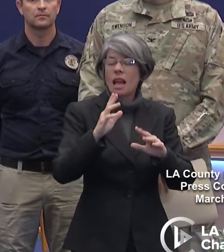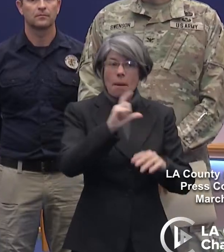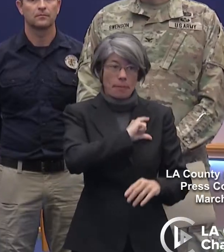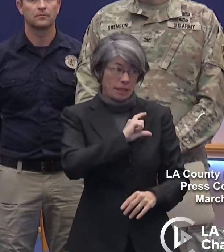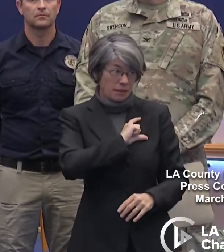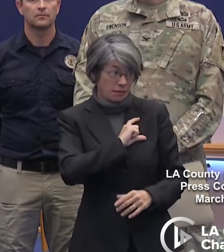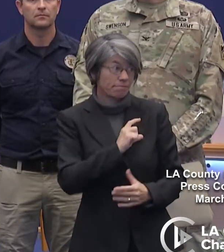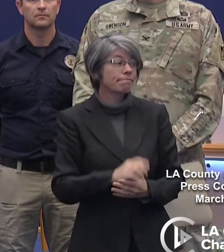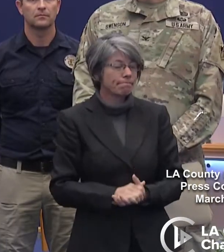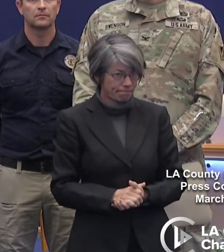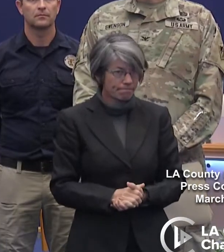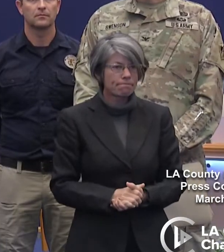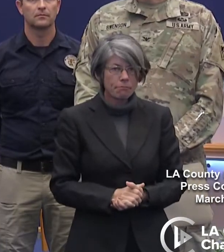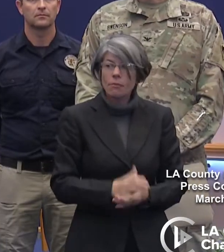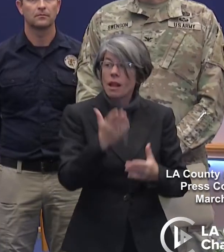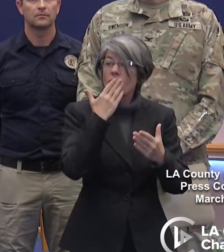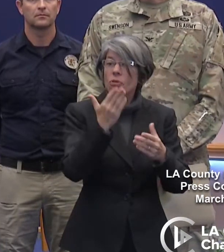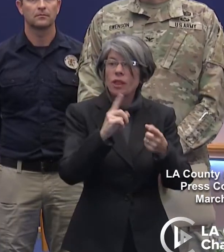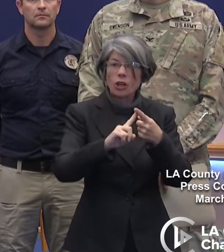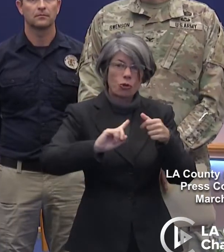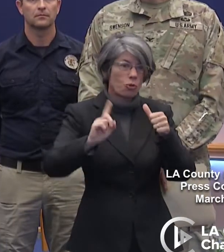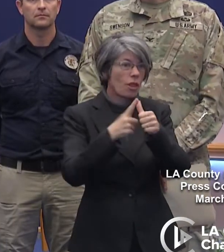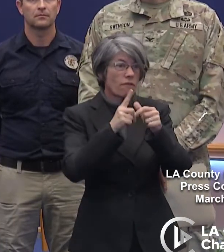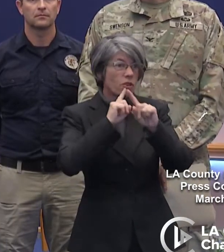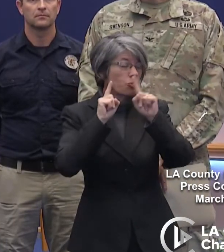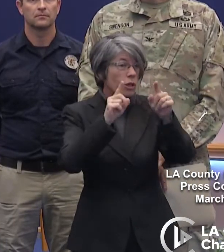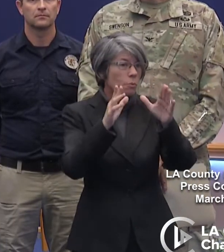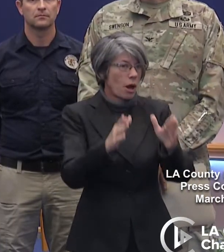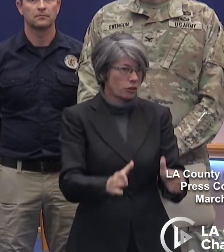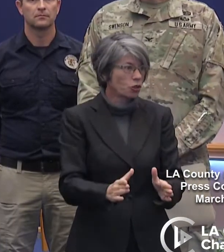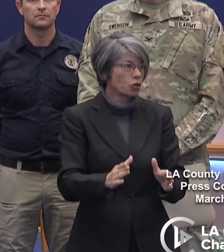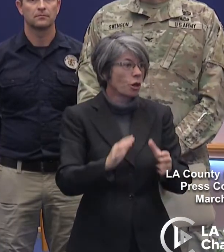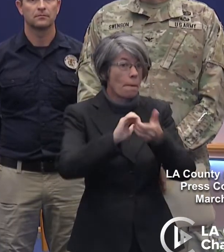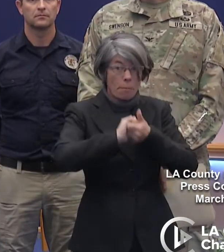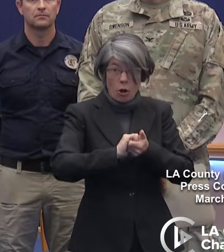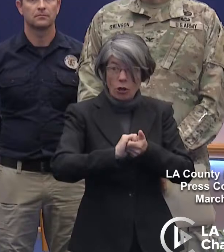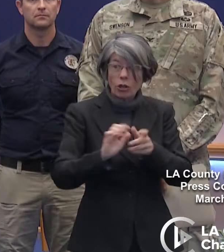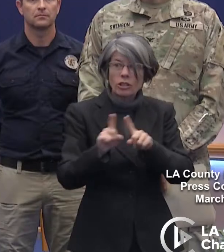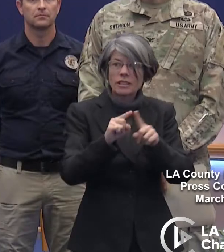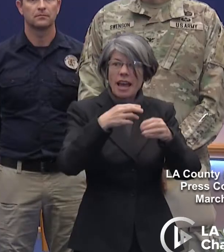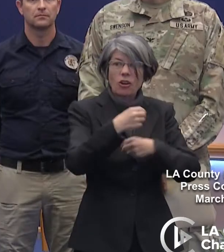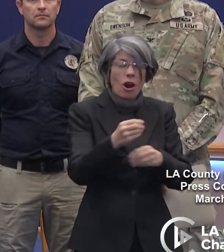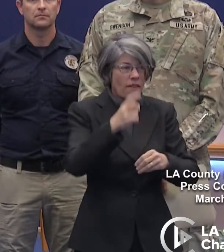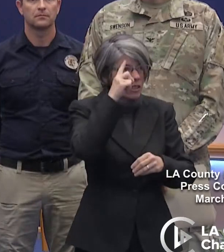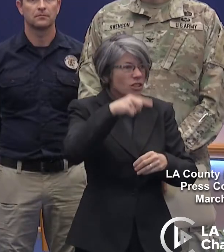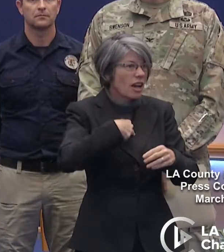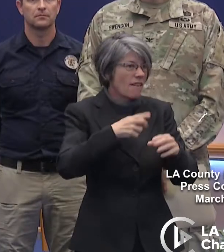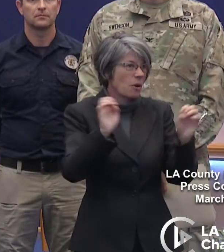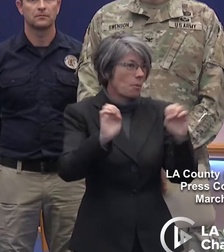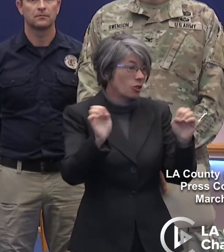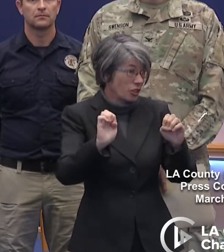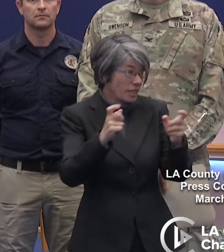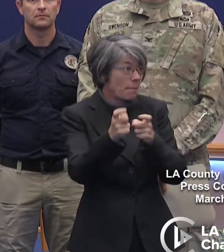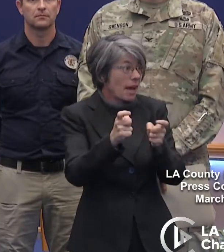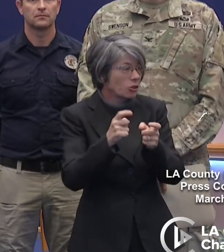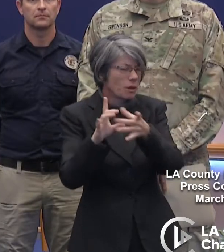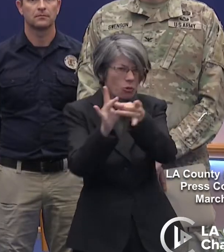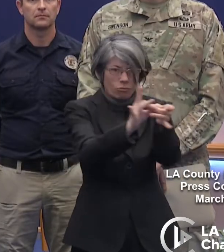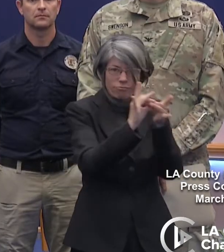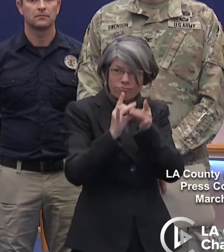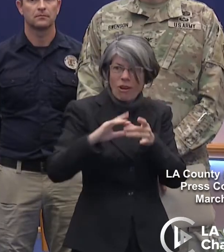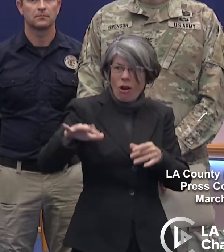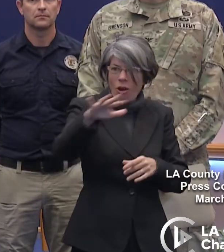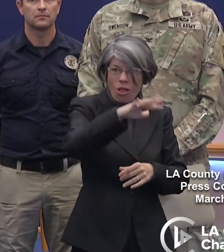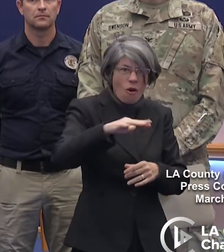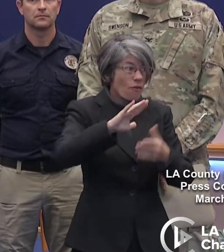police departments. Thank you to our first responder partners and our Office of Emergency Management for coordinating this across the city. So those